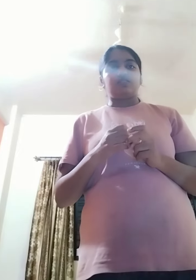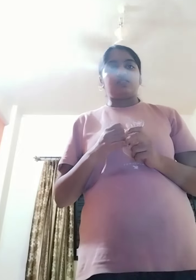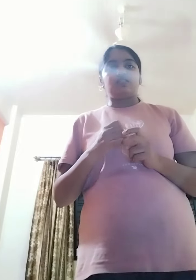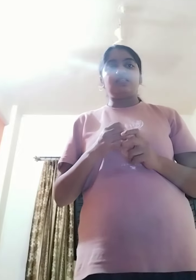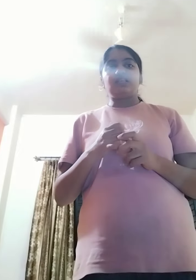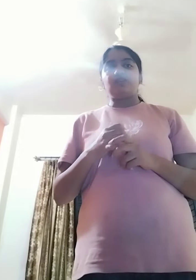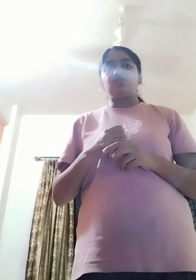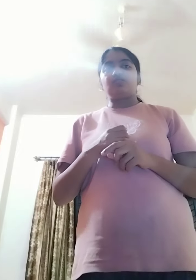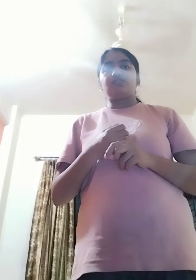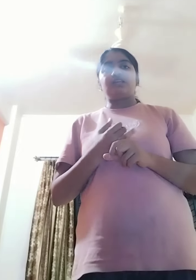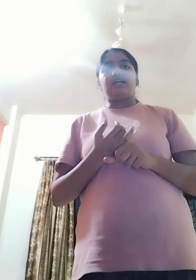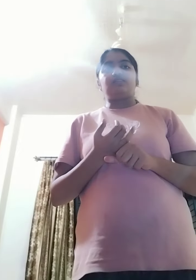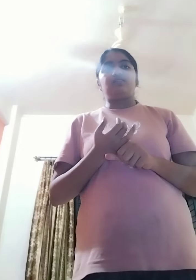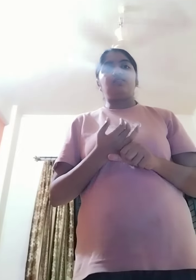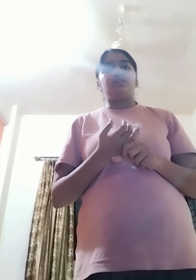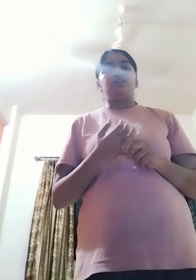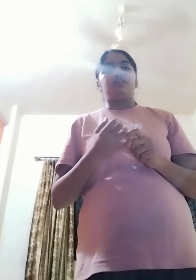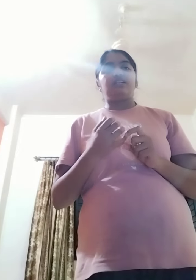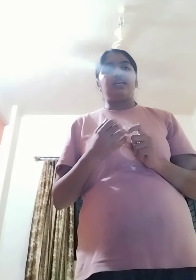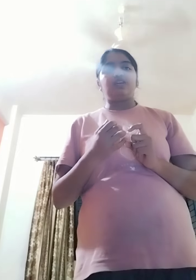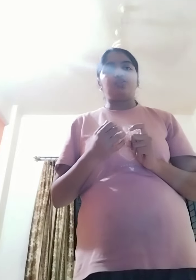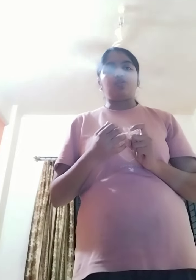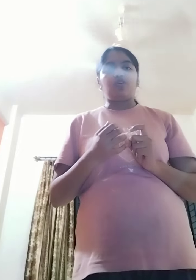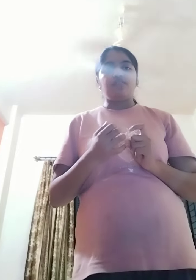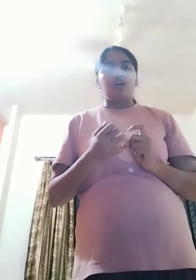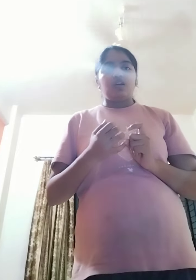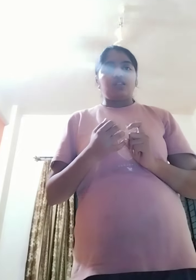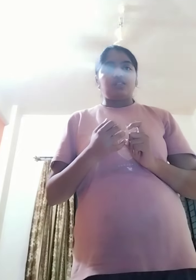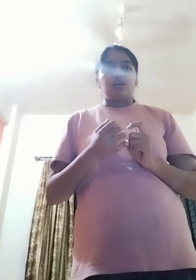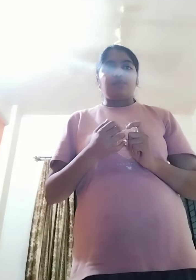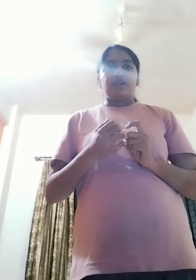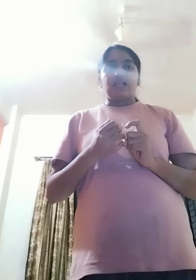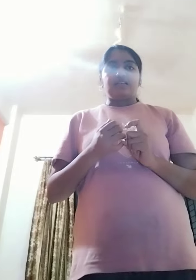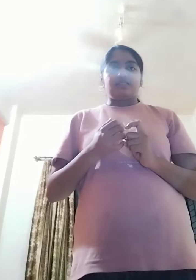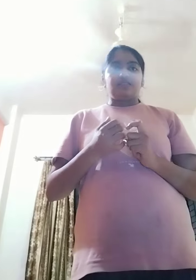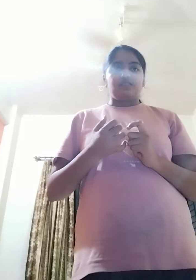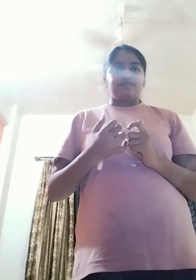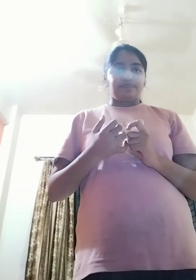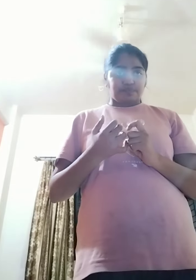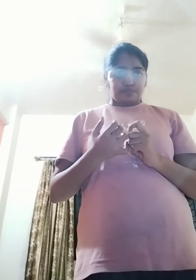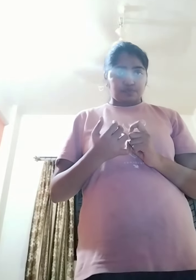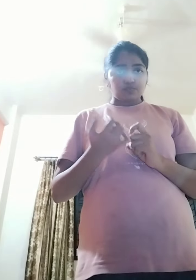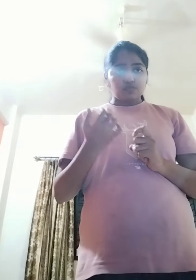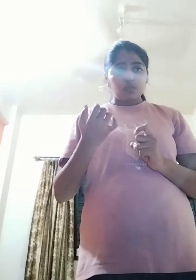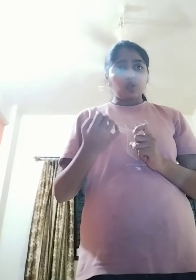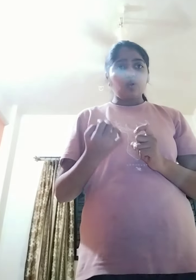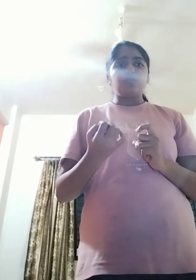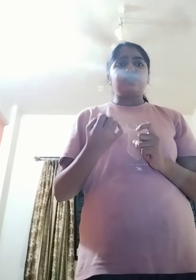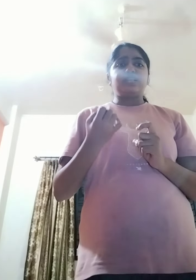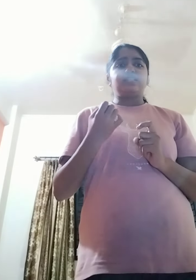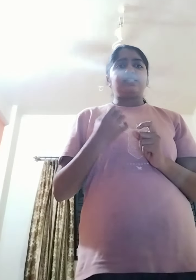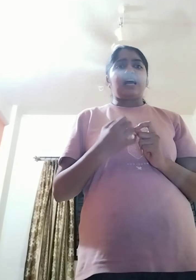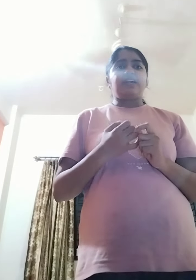This ensures that the creation of subclasses object start with